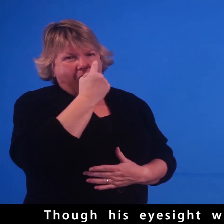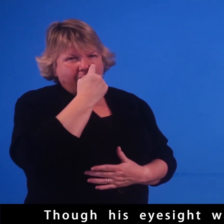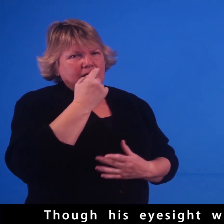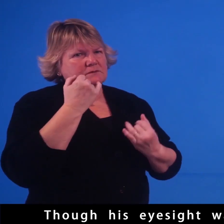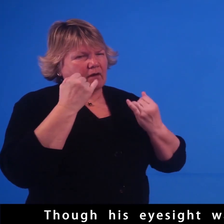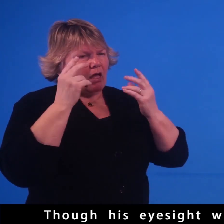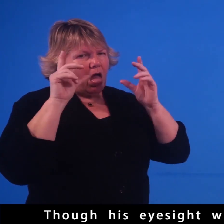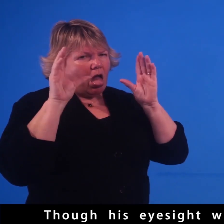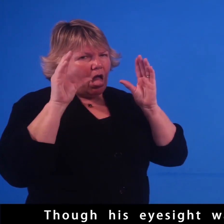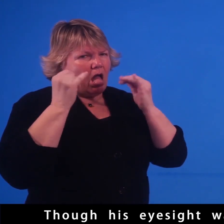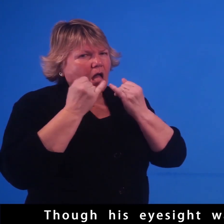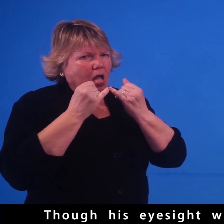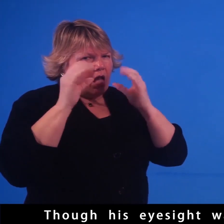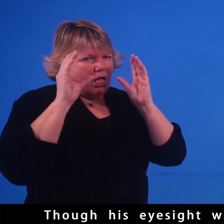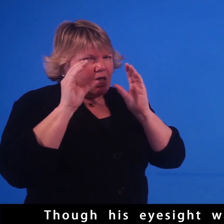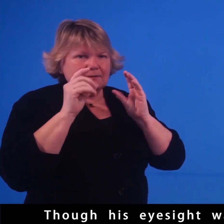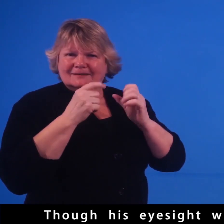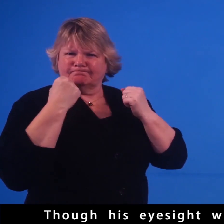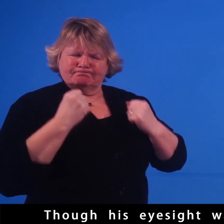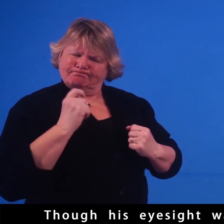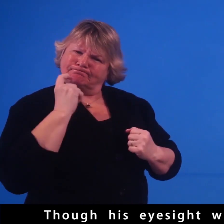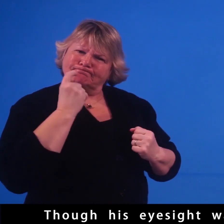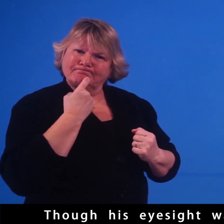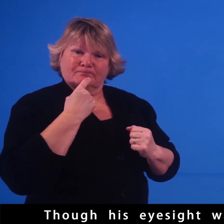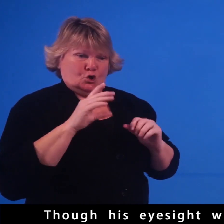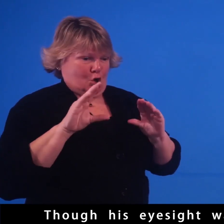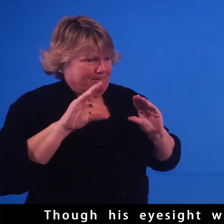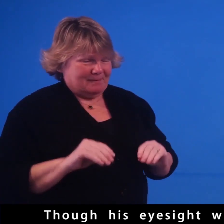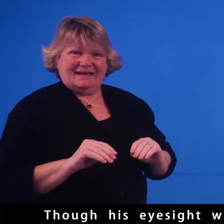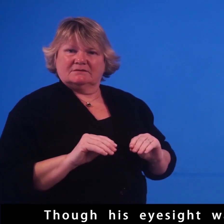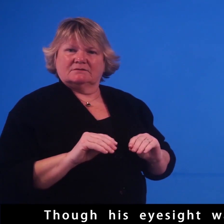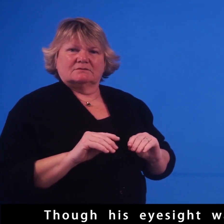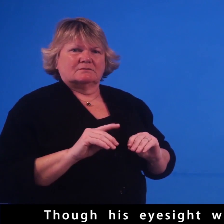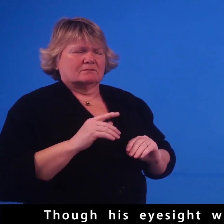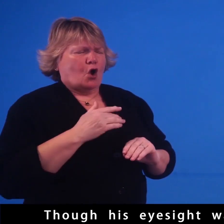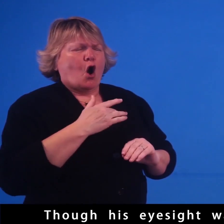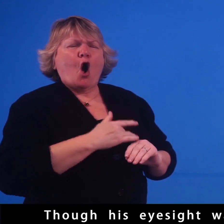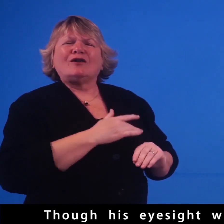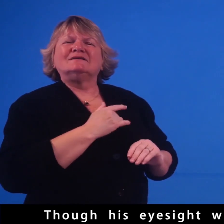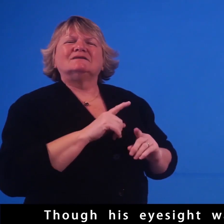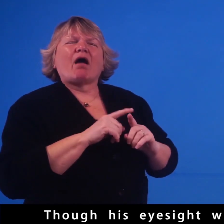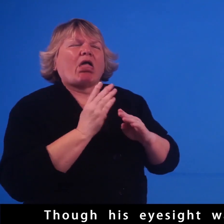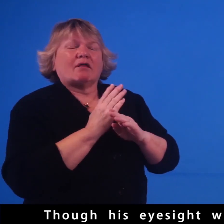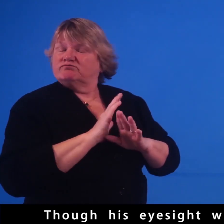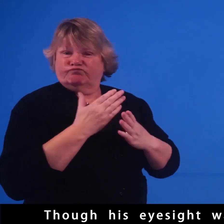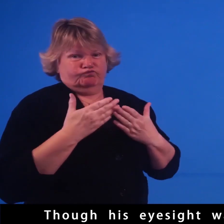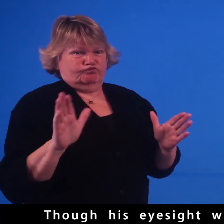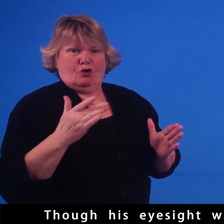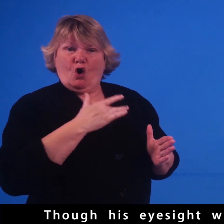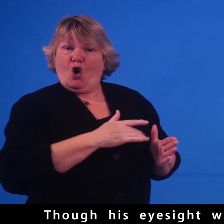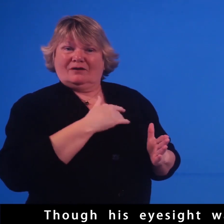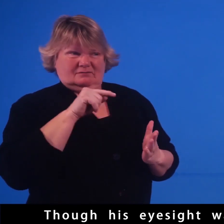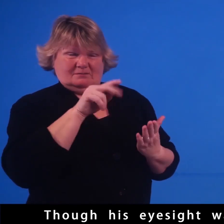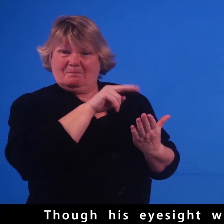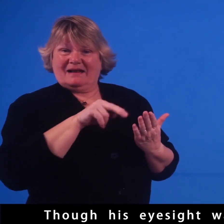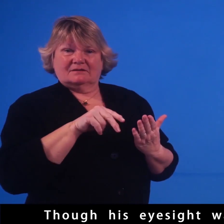Though his eyesight was failing, he persevered and completed with uncompromising honesty